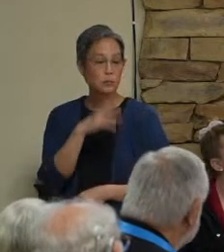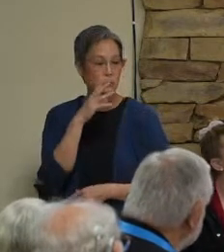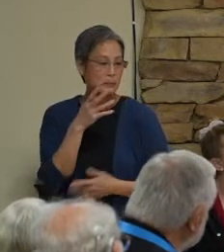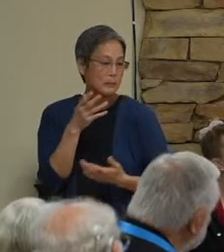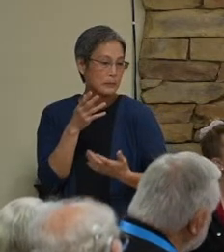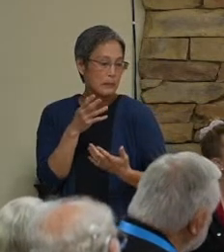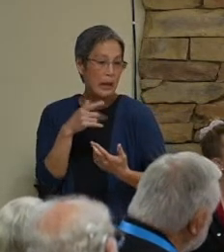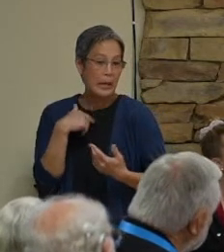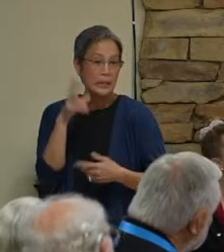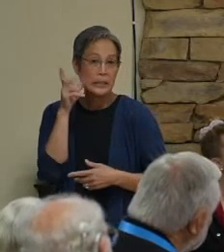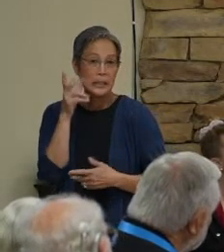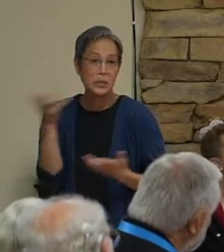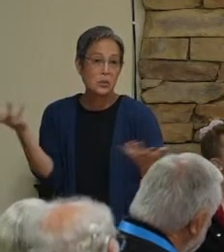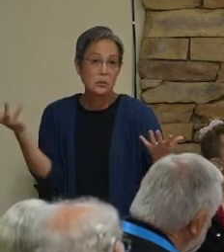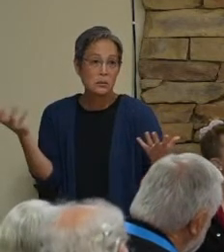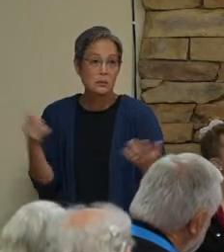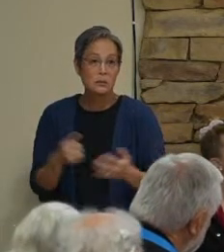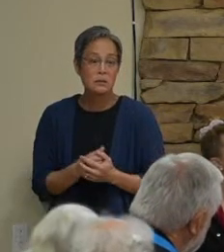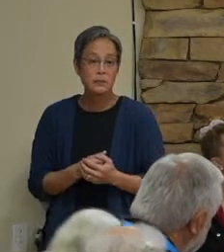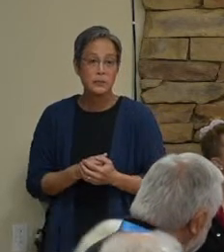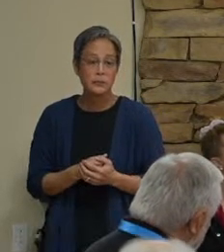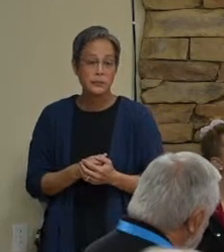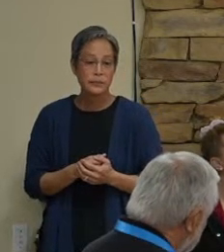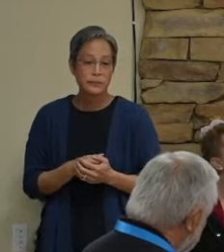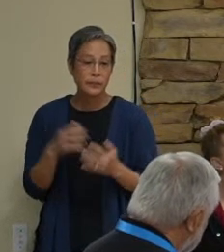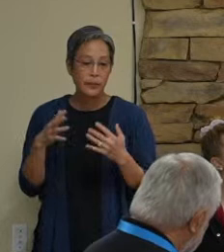I didn't hear it.